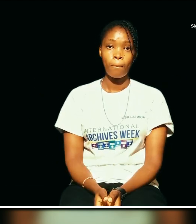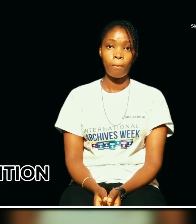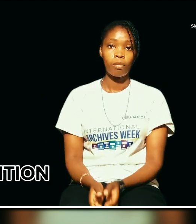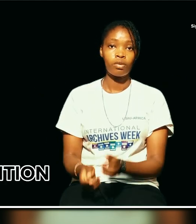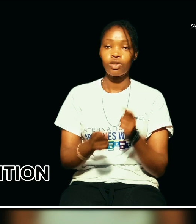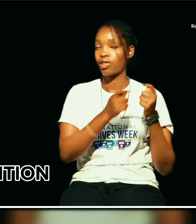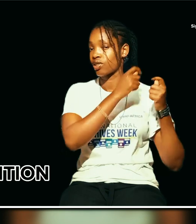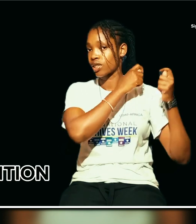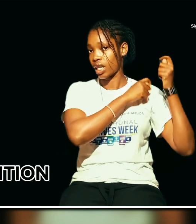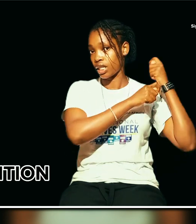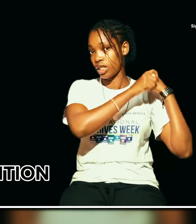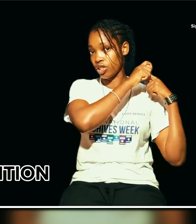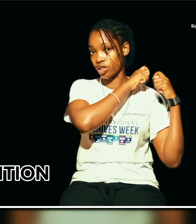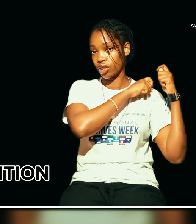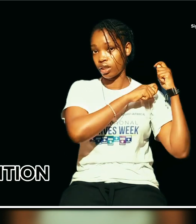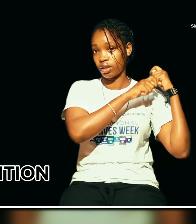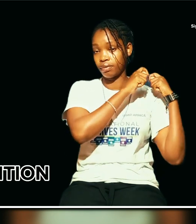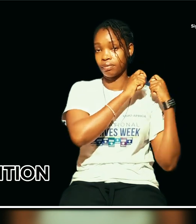tradition,